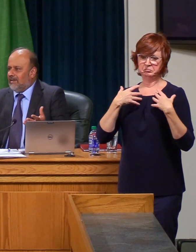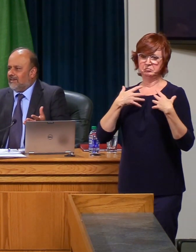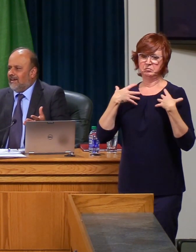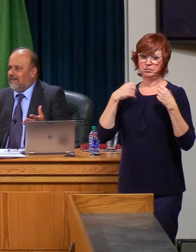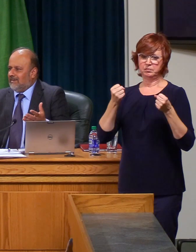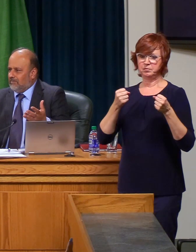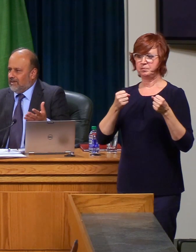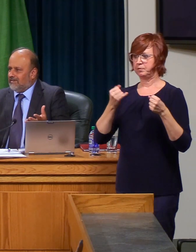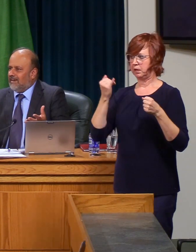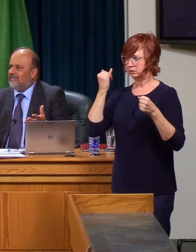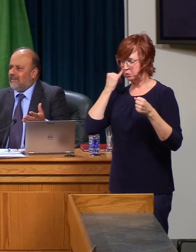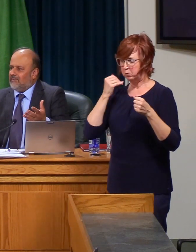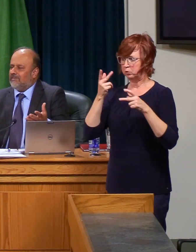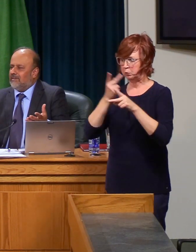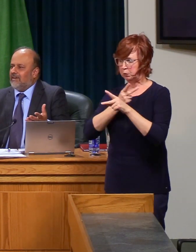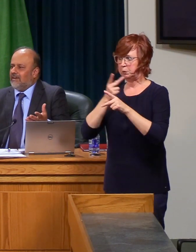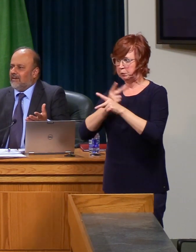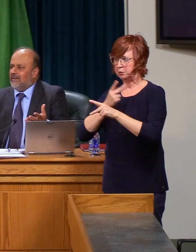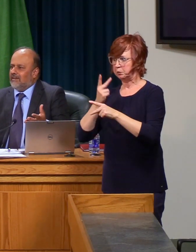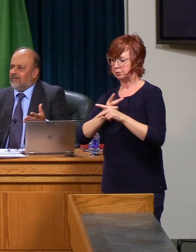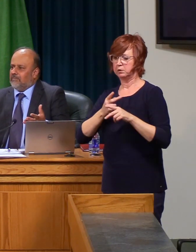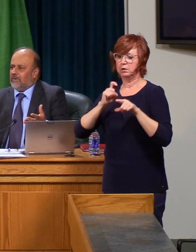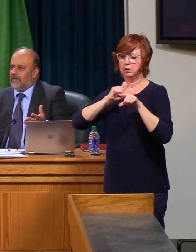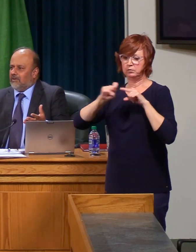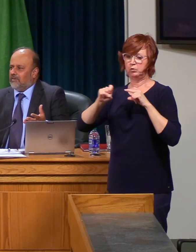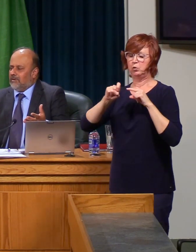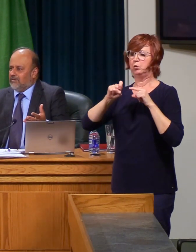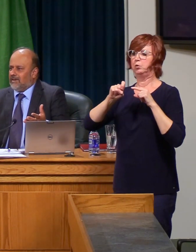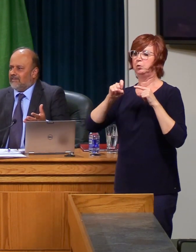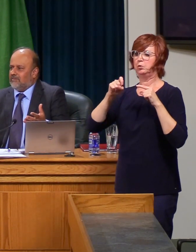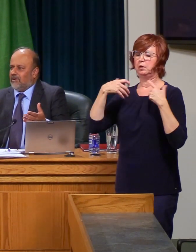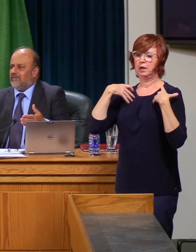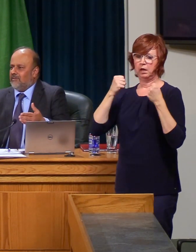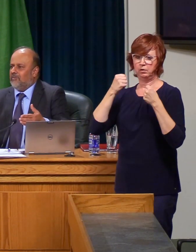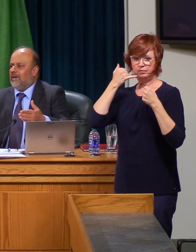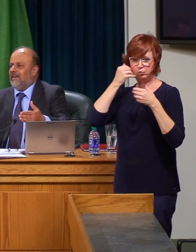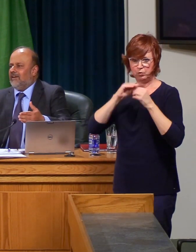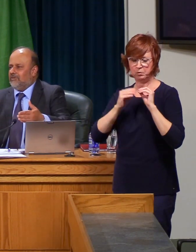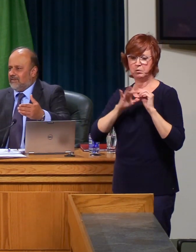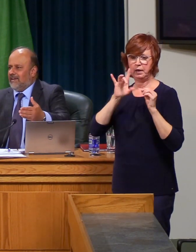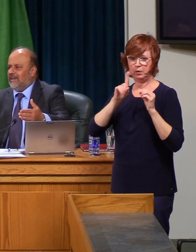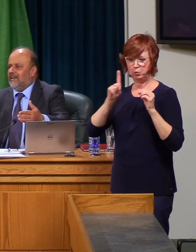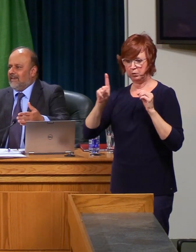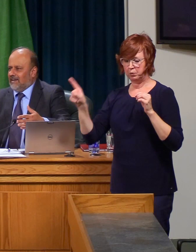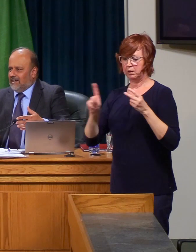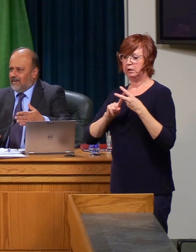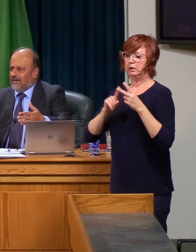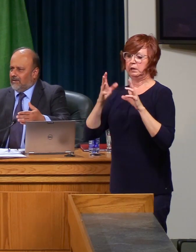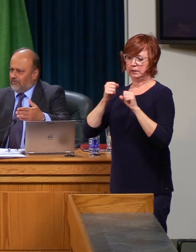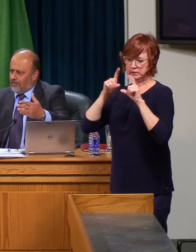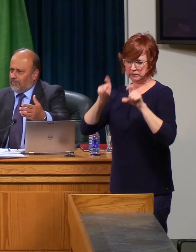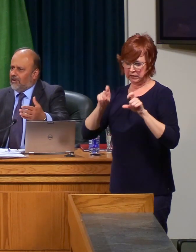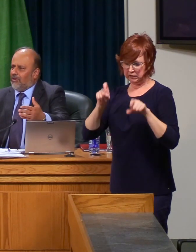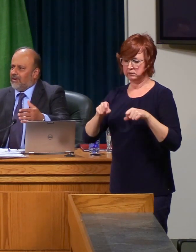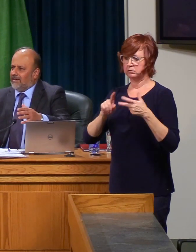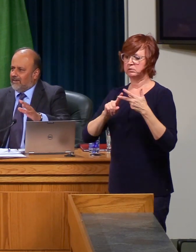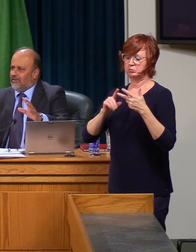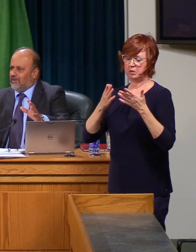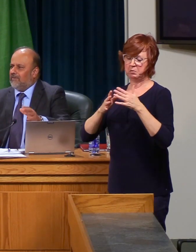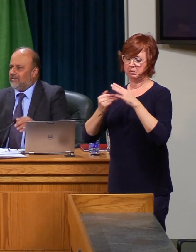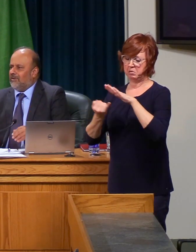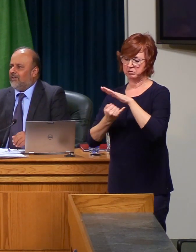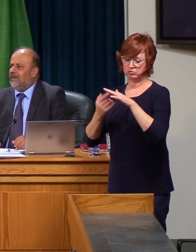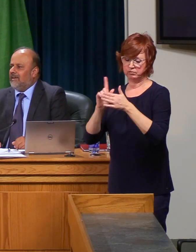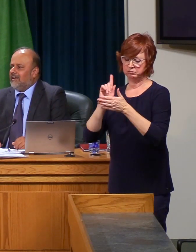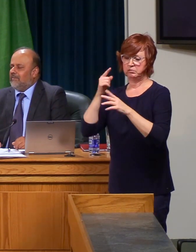to call Healthline, be assessed, and if it's your test is positive, you may need to stay for a bit longer till